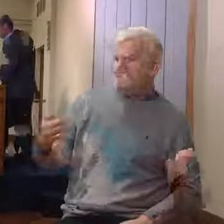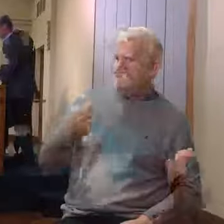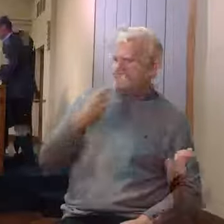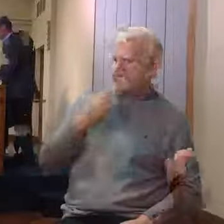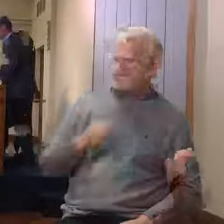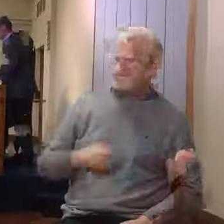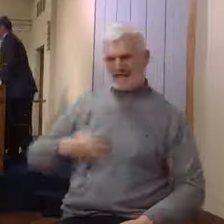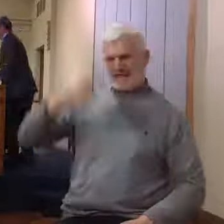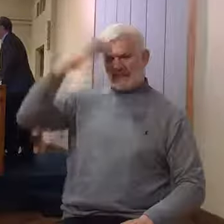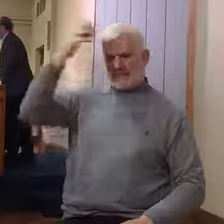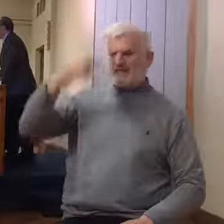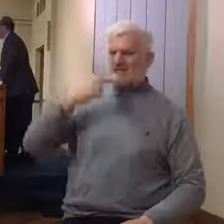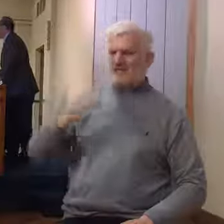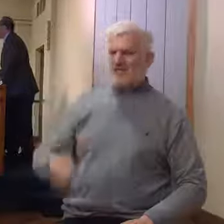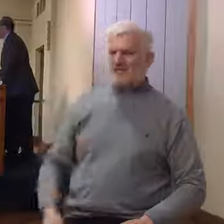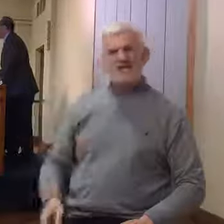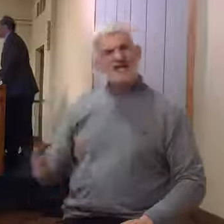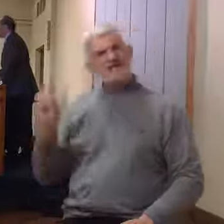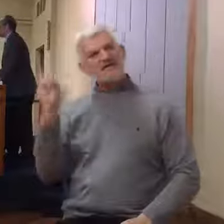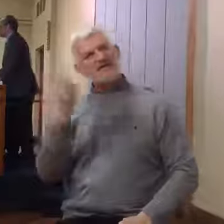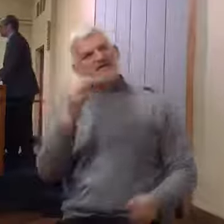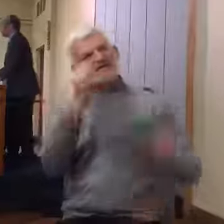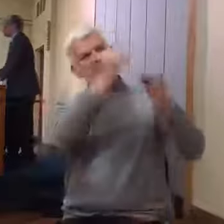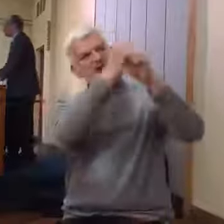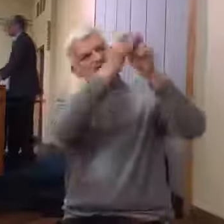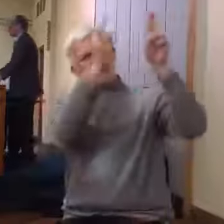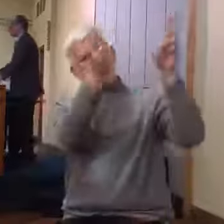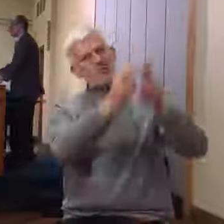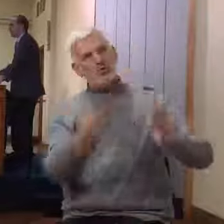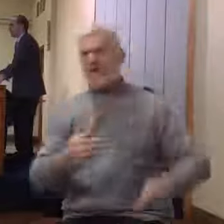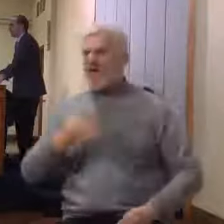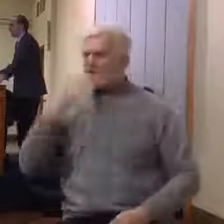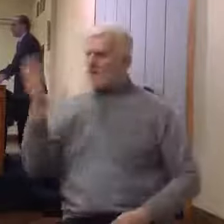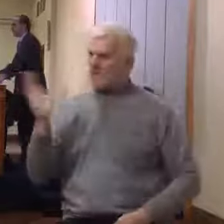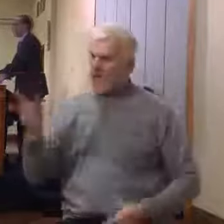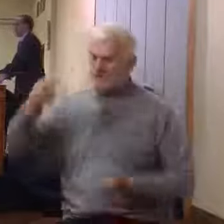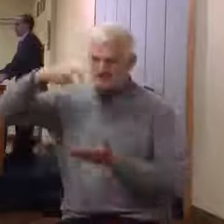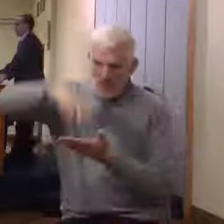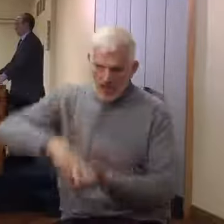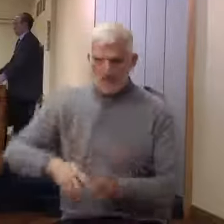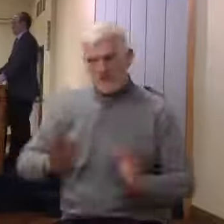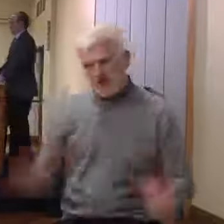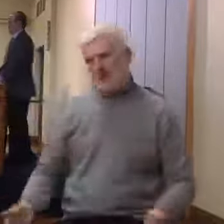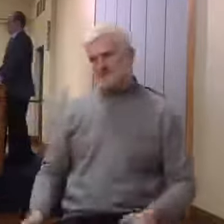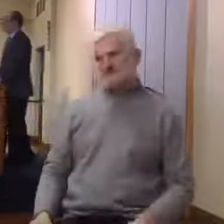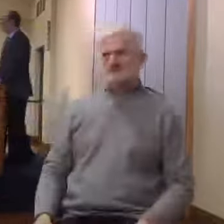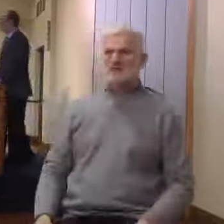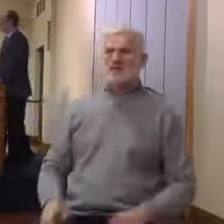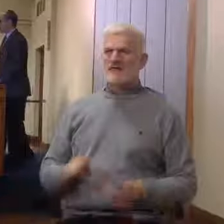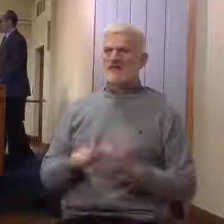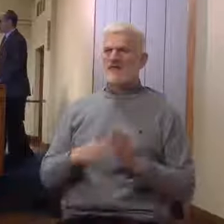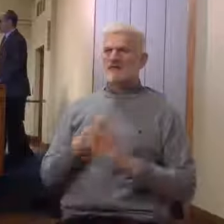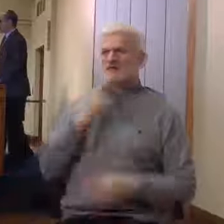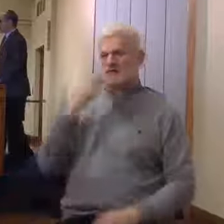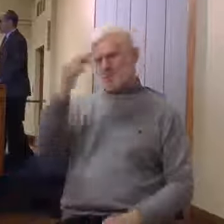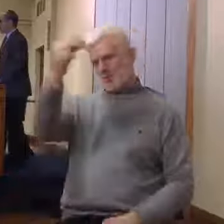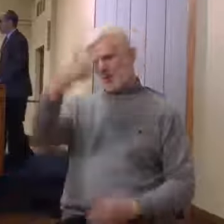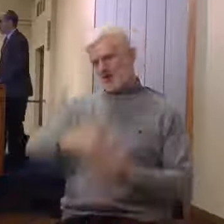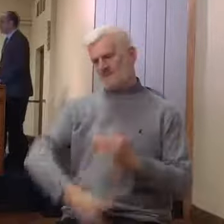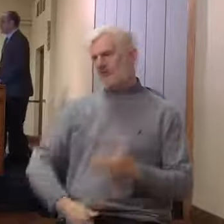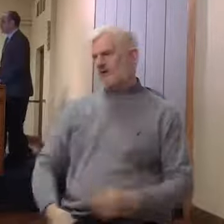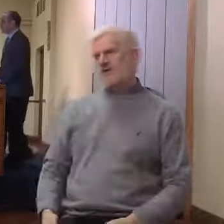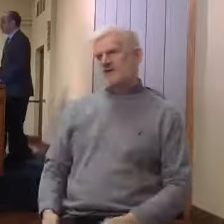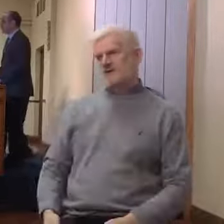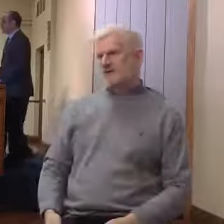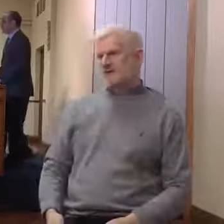everyone must bow down the knee before the statue, before an image. And Daniel said, never, I will